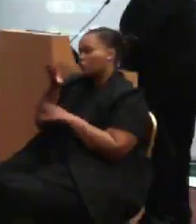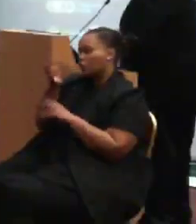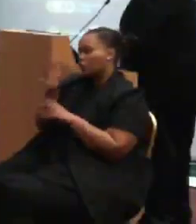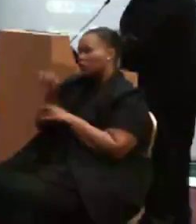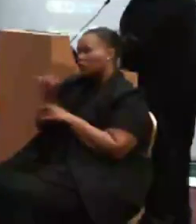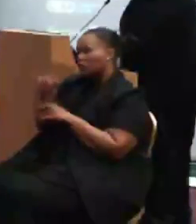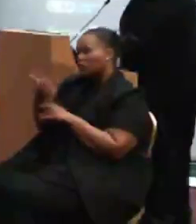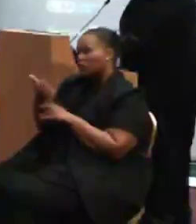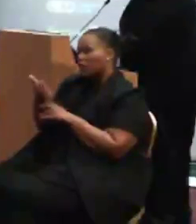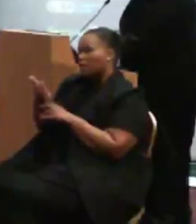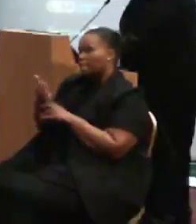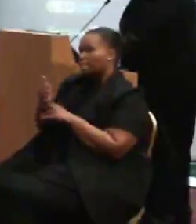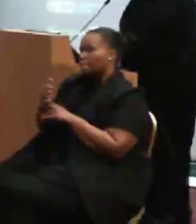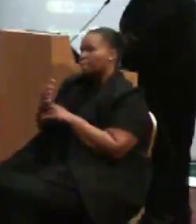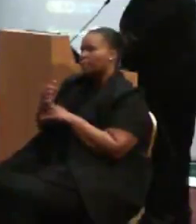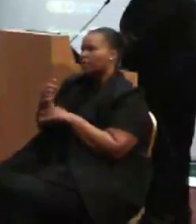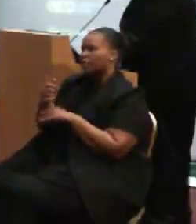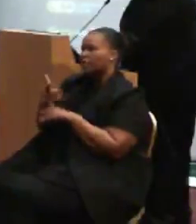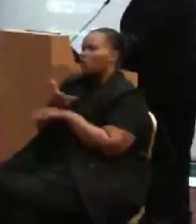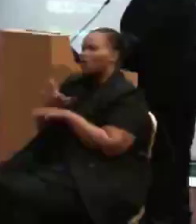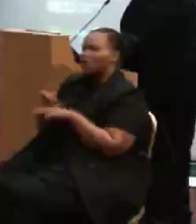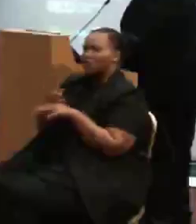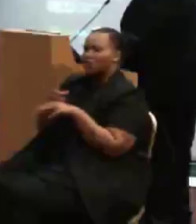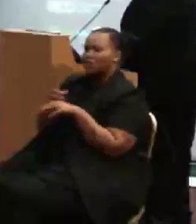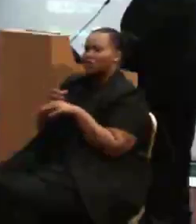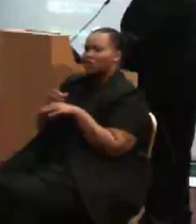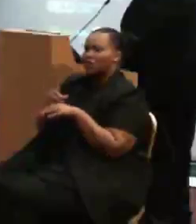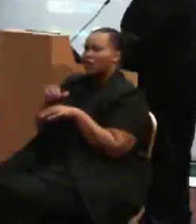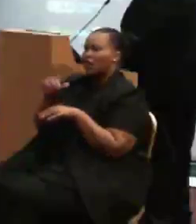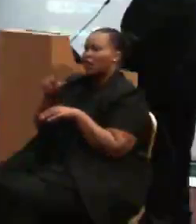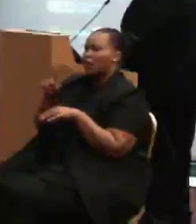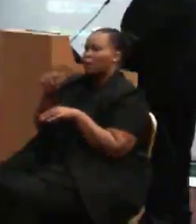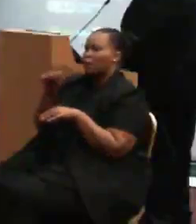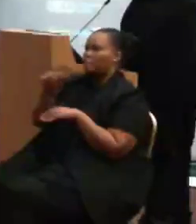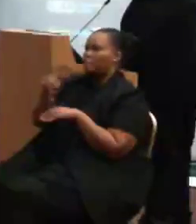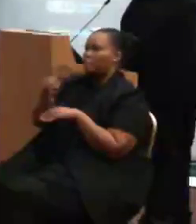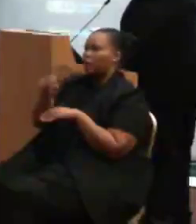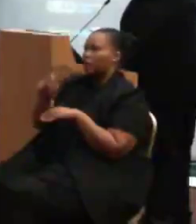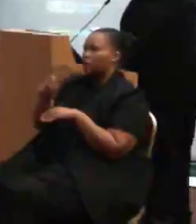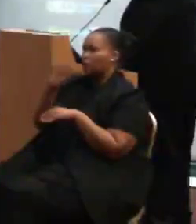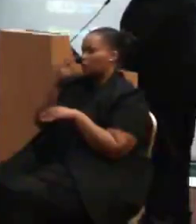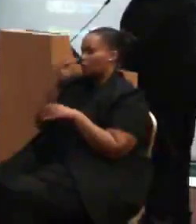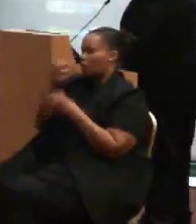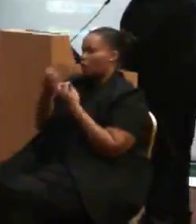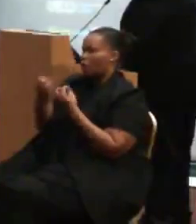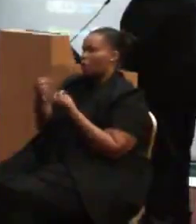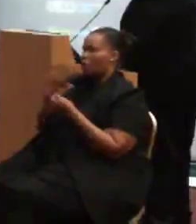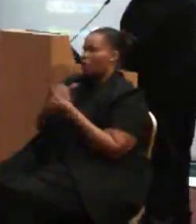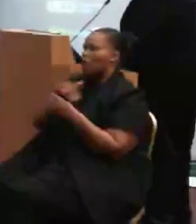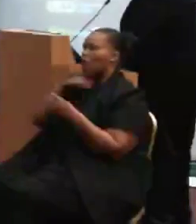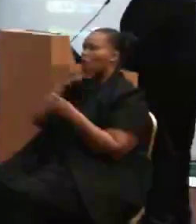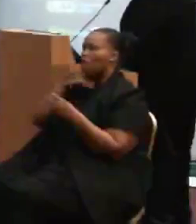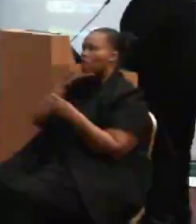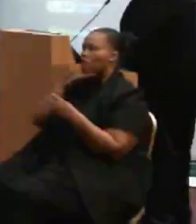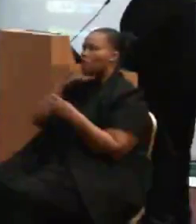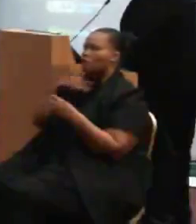the wasted capex, and also the coal inefficiencies. So based on the coal inefficiencies, the EAF that is below,